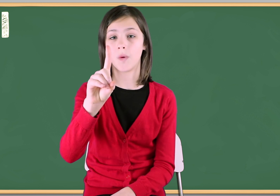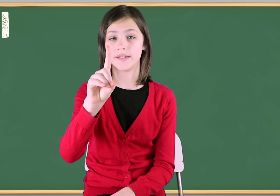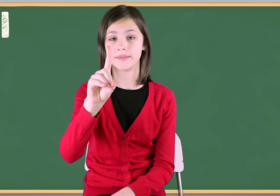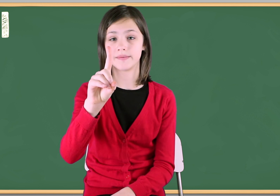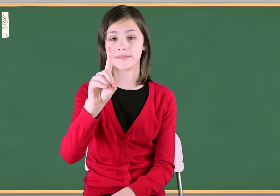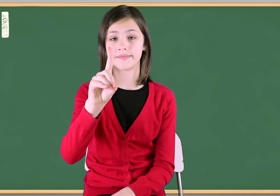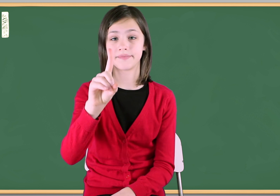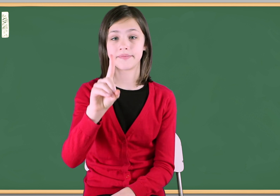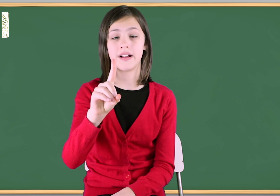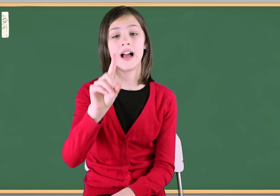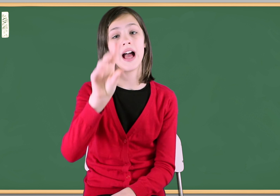1,